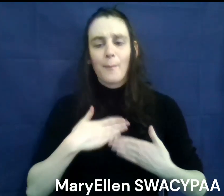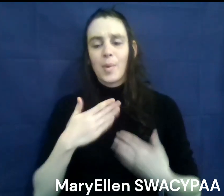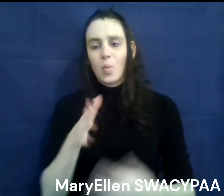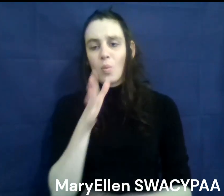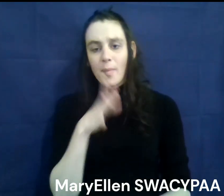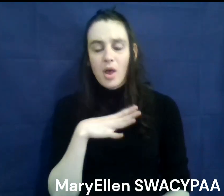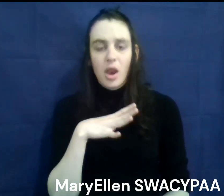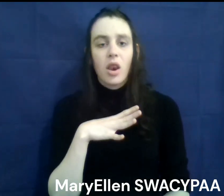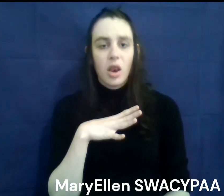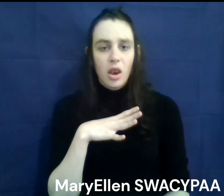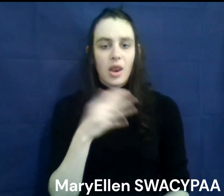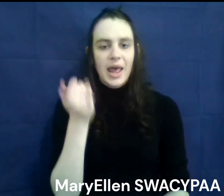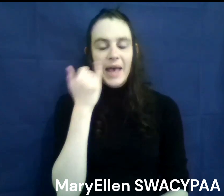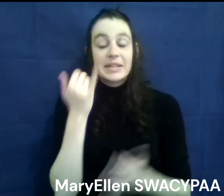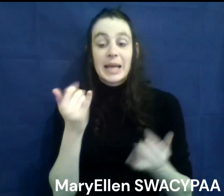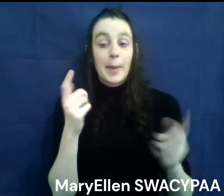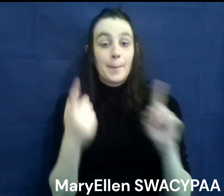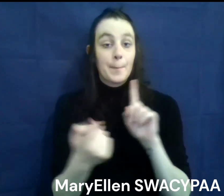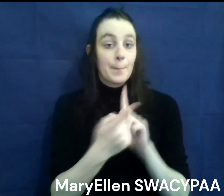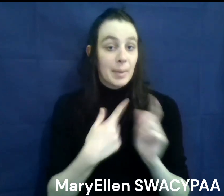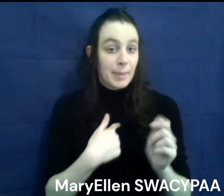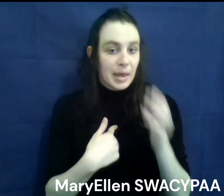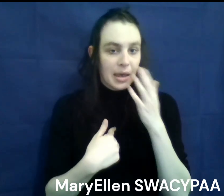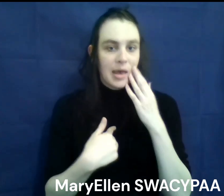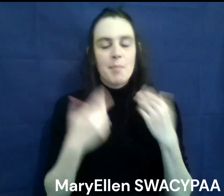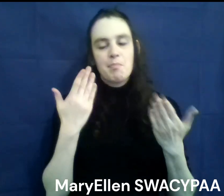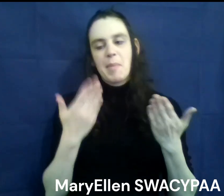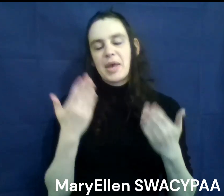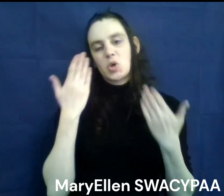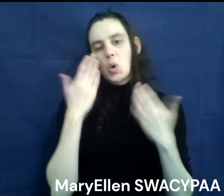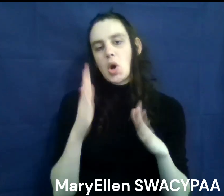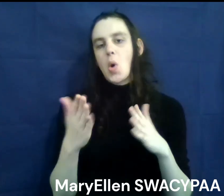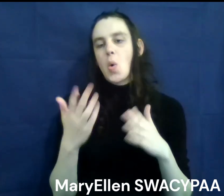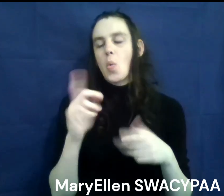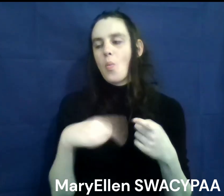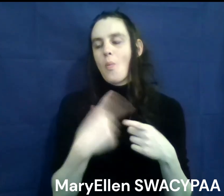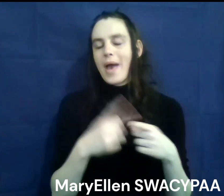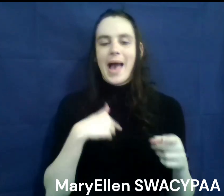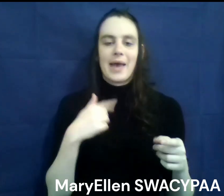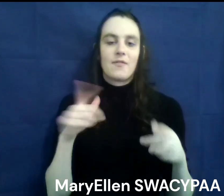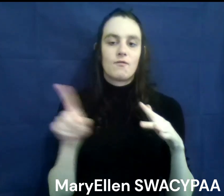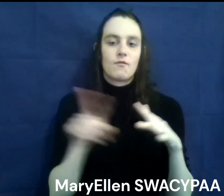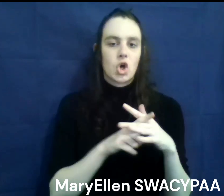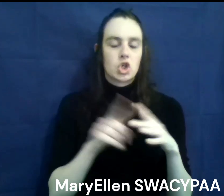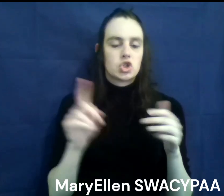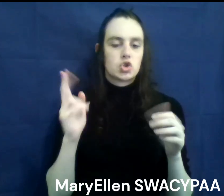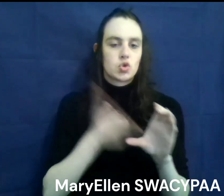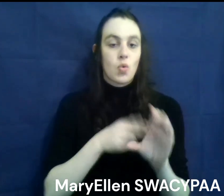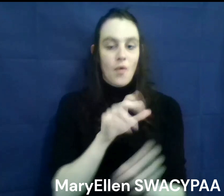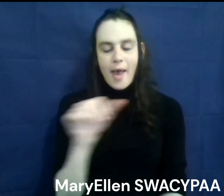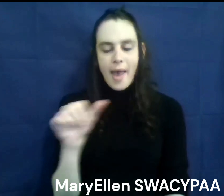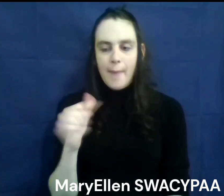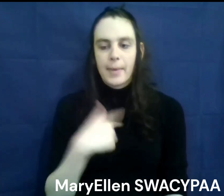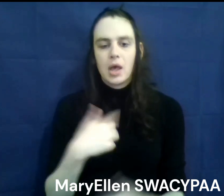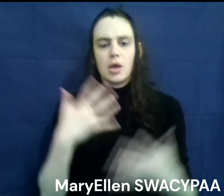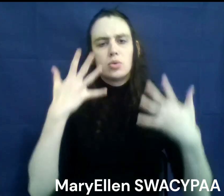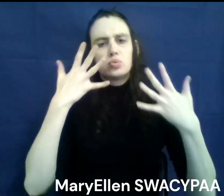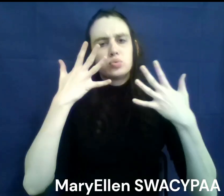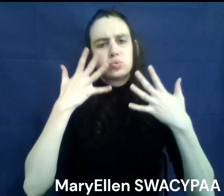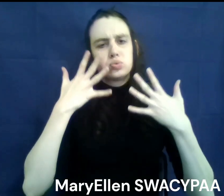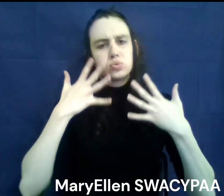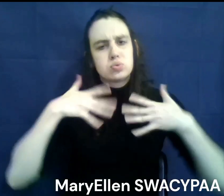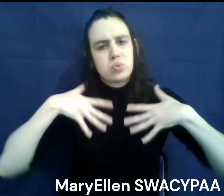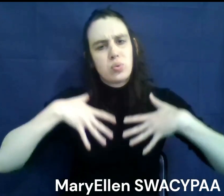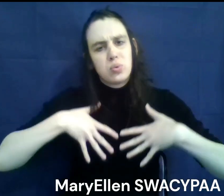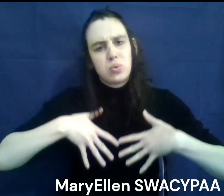If you meet me today, you might not know how depressed I was when I walked in the doors 6 years ago. I